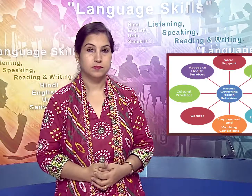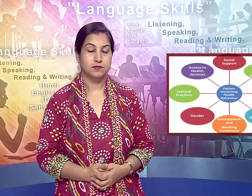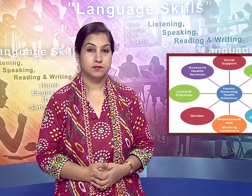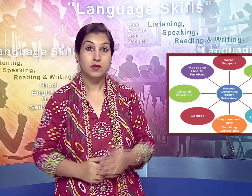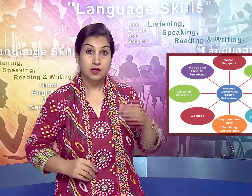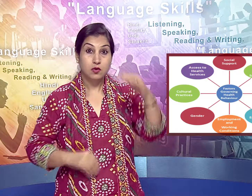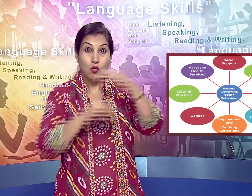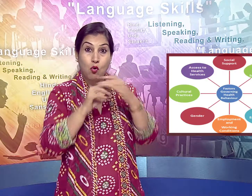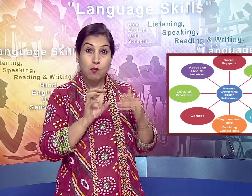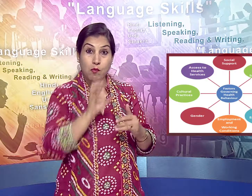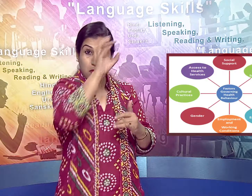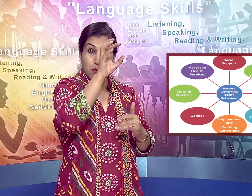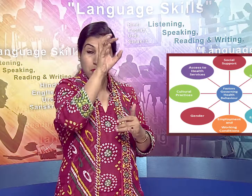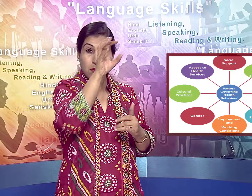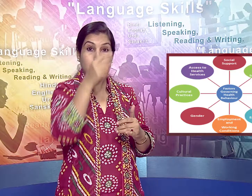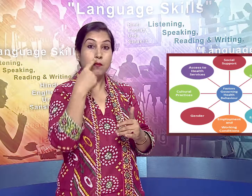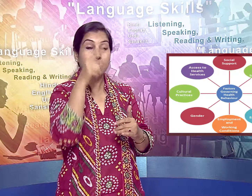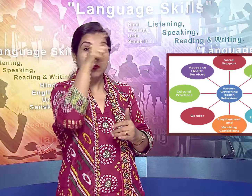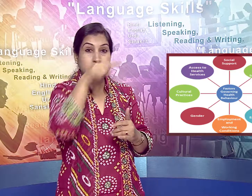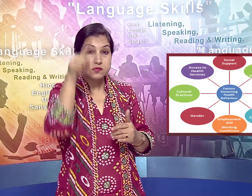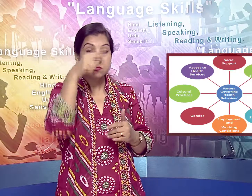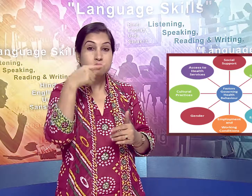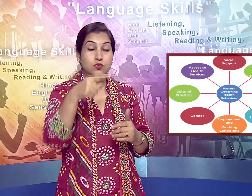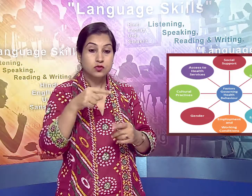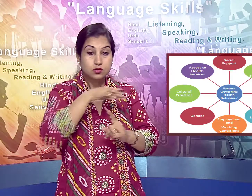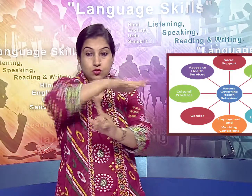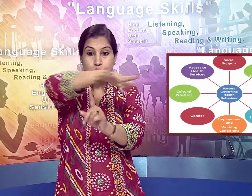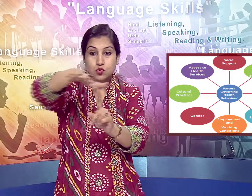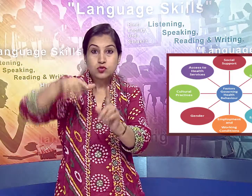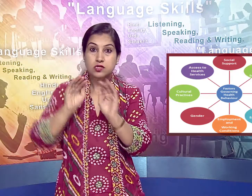the topmost circle shows social support.